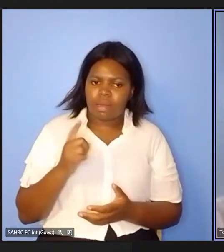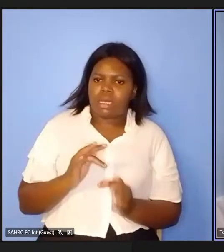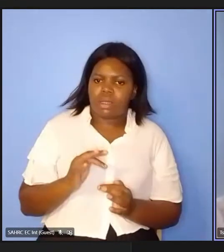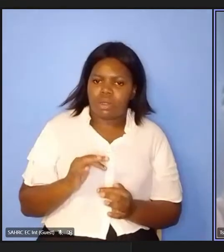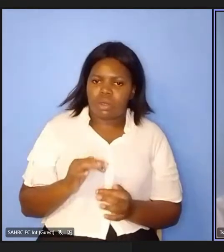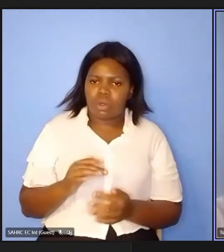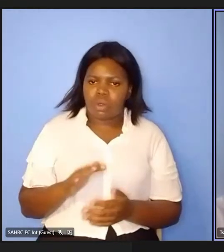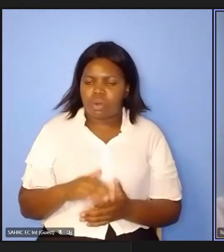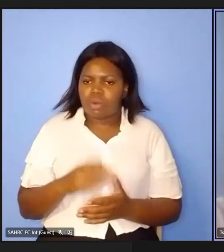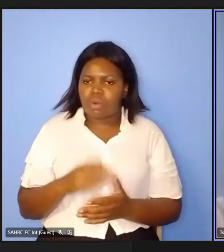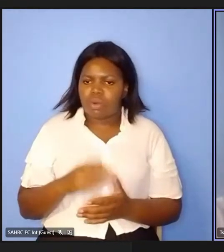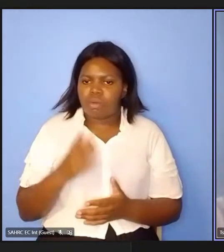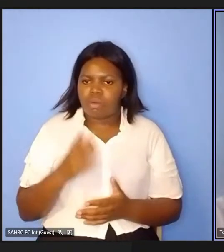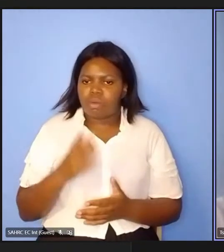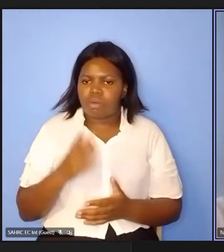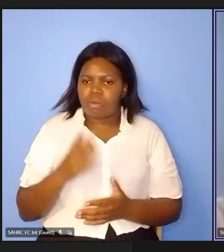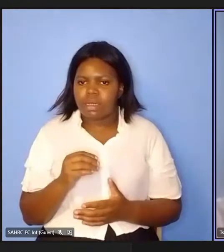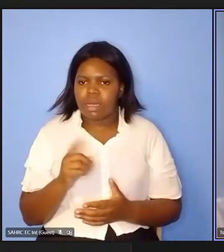bullied. They don't have support.